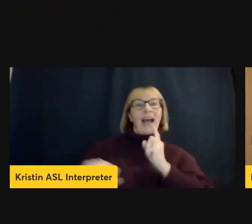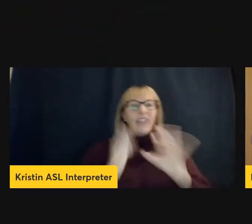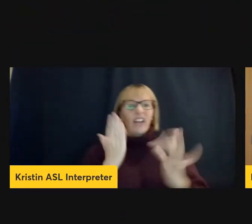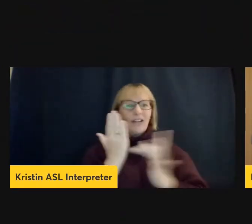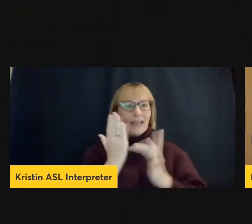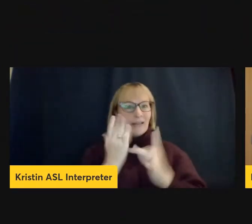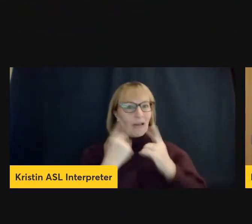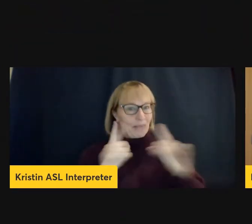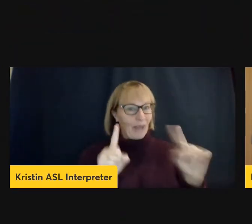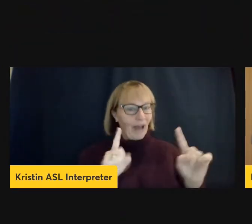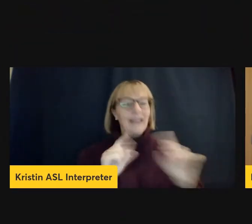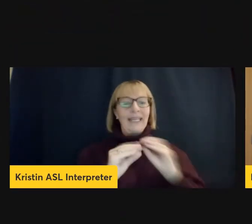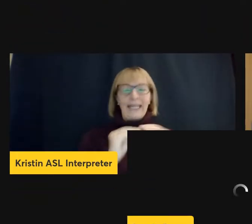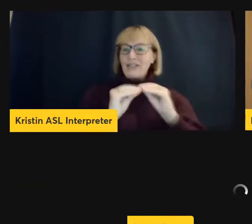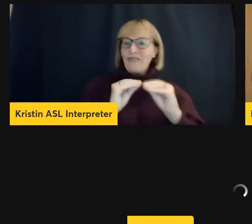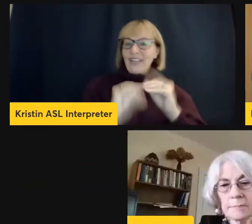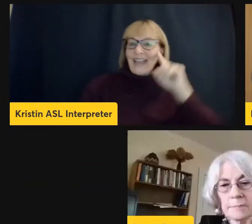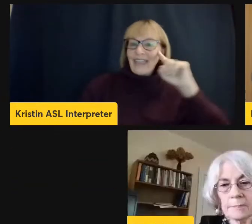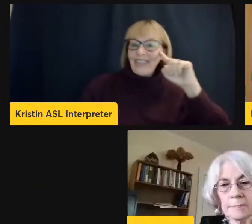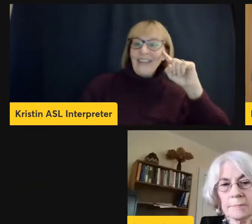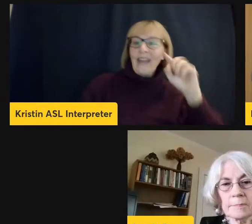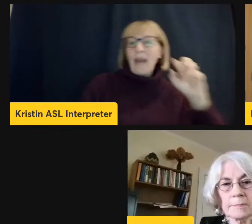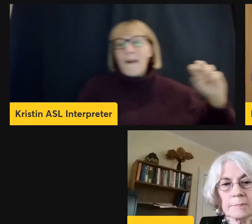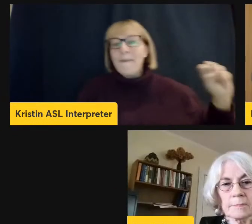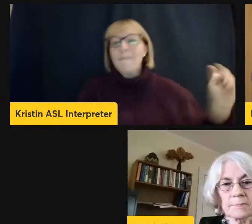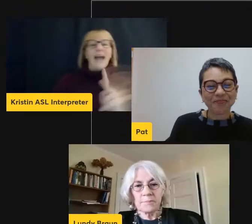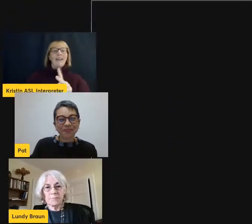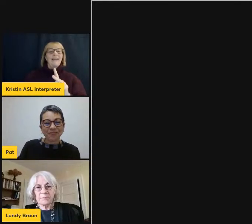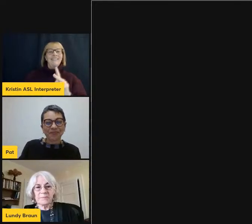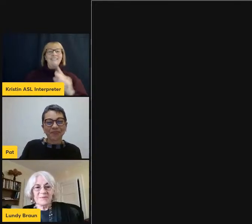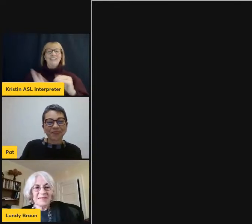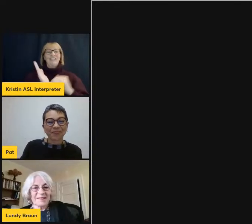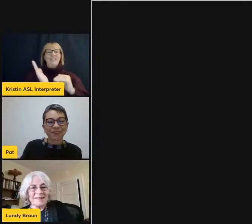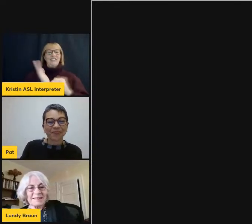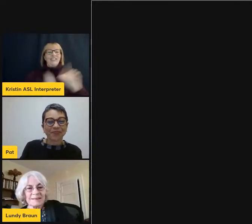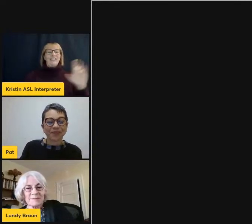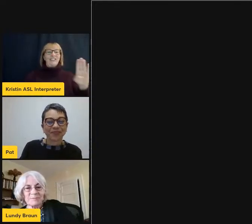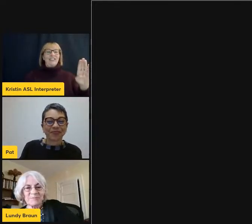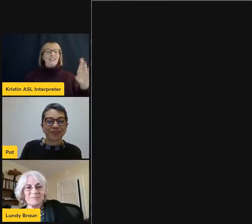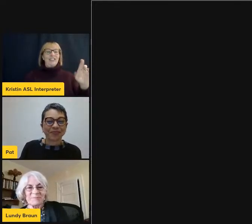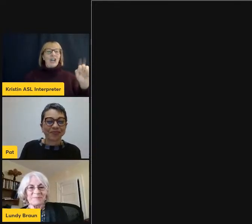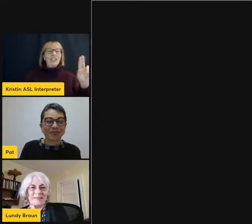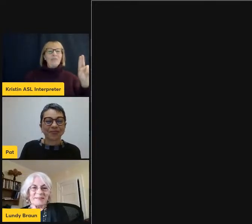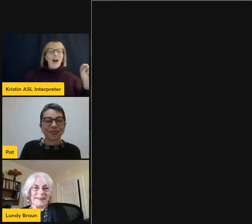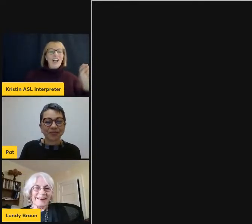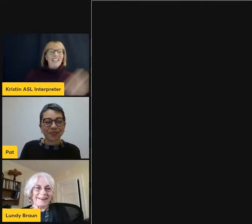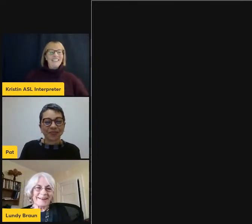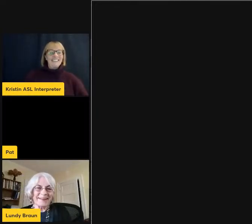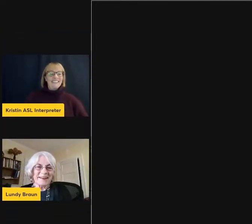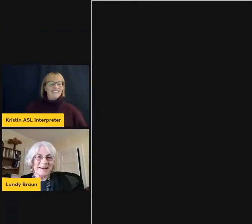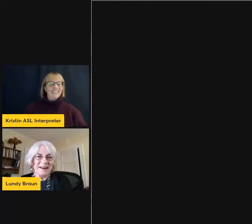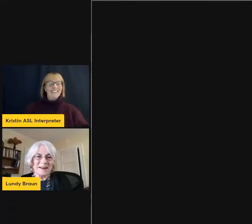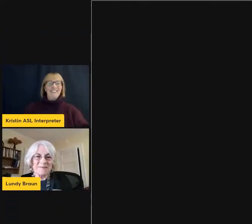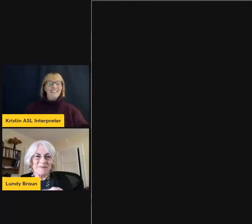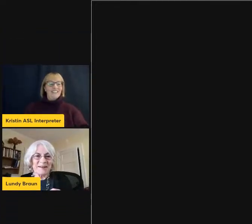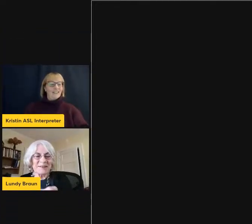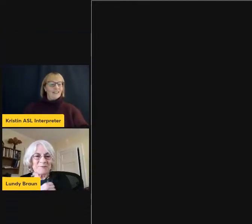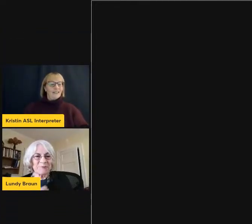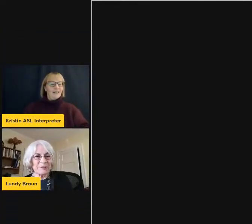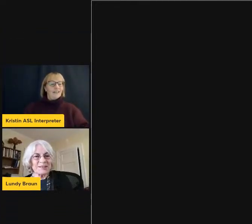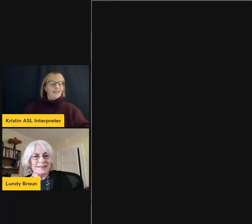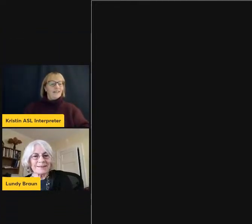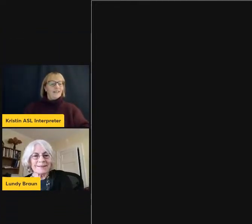technology fixed. And so back to you, Dr. Braun. Okay.